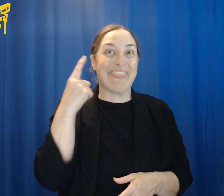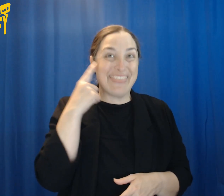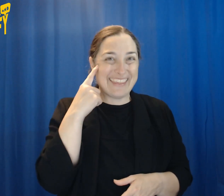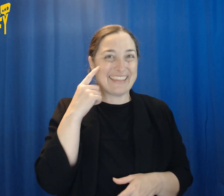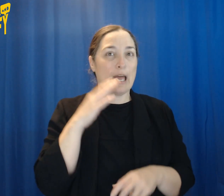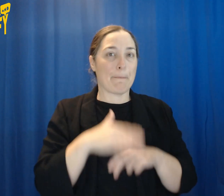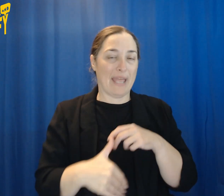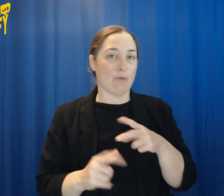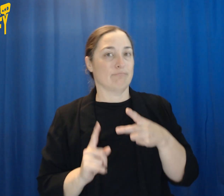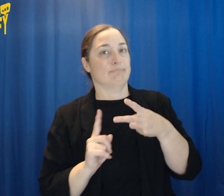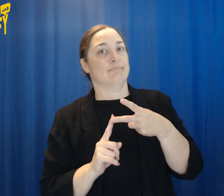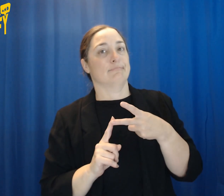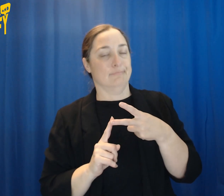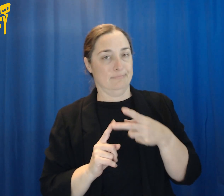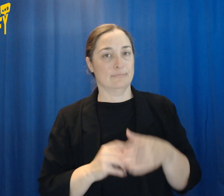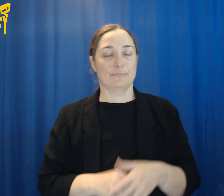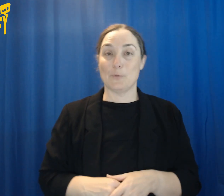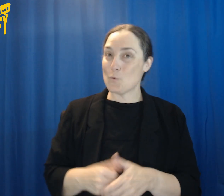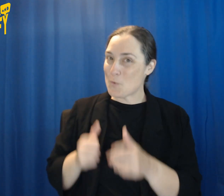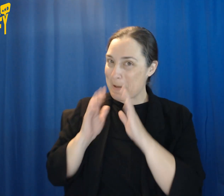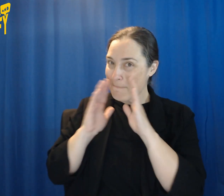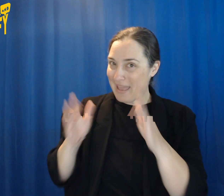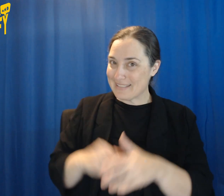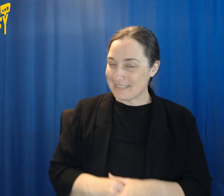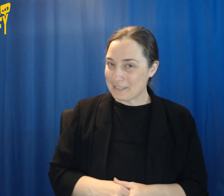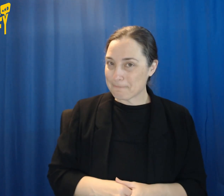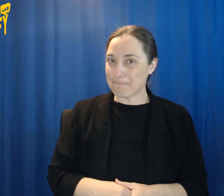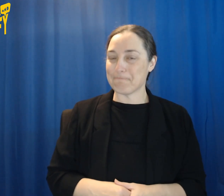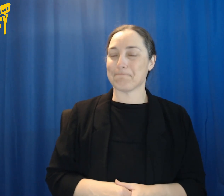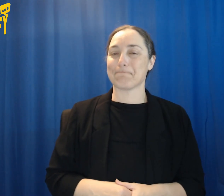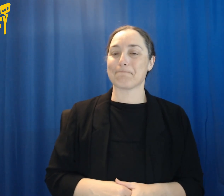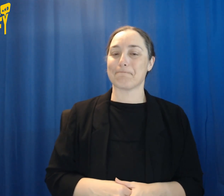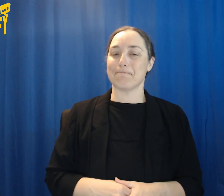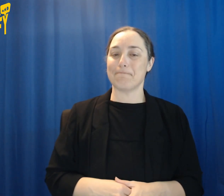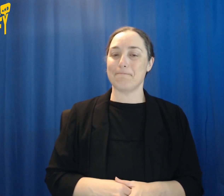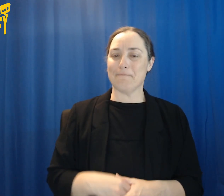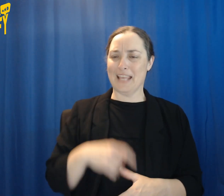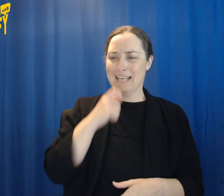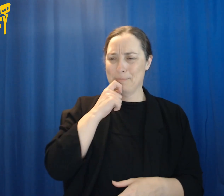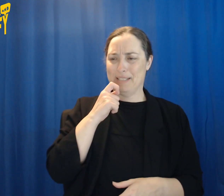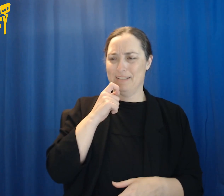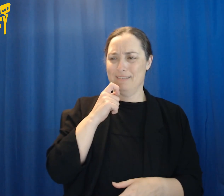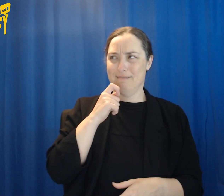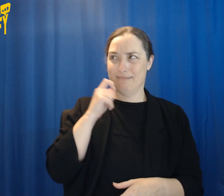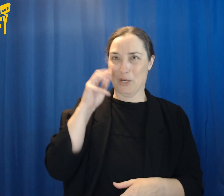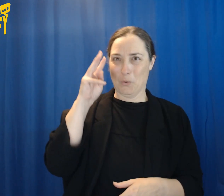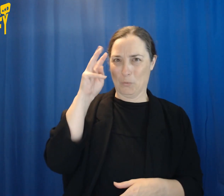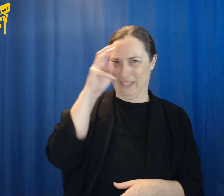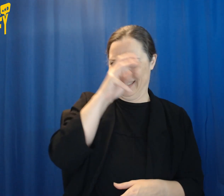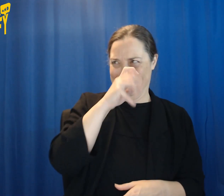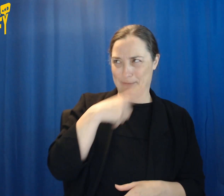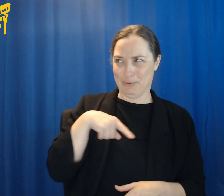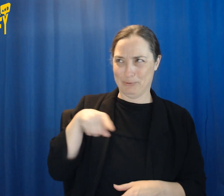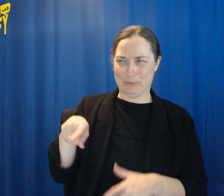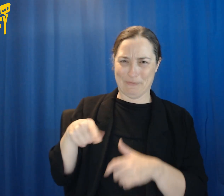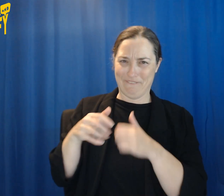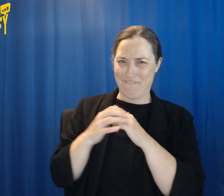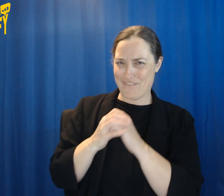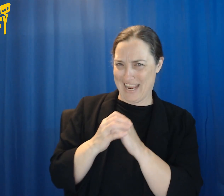project. Amazing. Well, it sounds a bit weird because I would count you as a friend, so it sounds a bit weird to say that